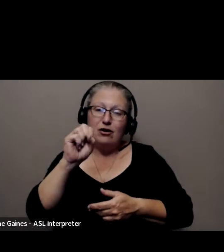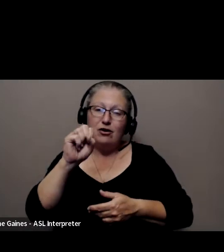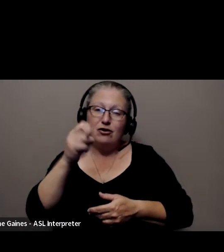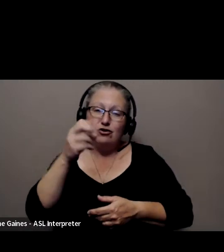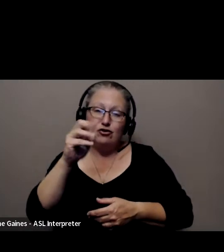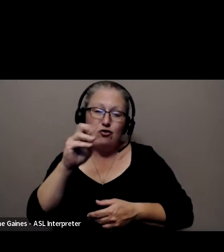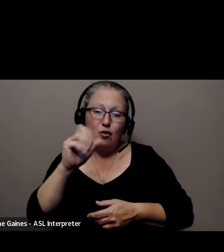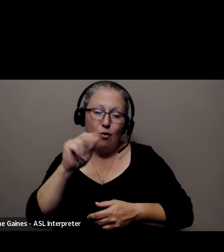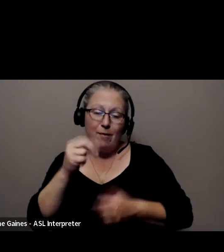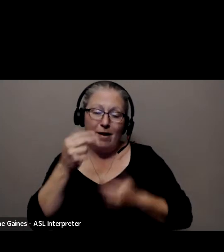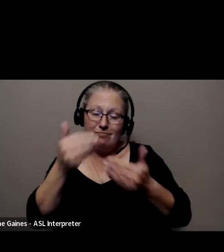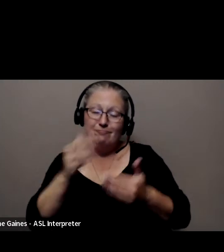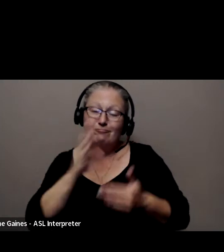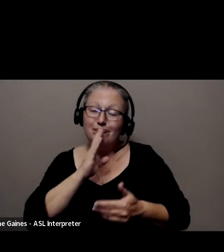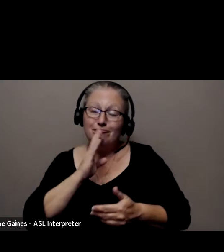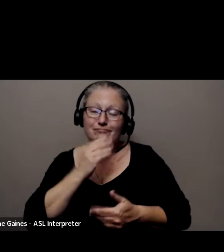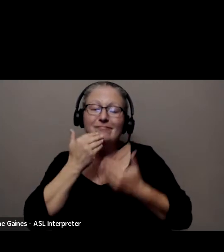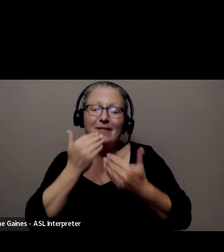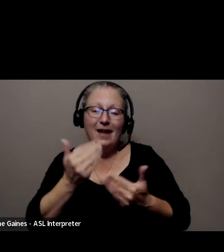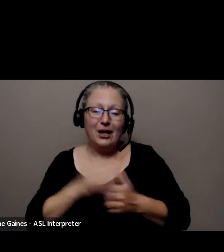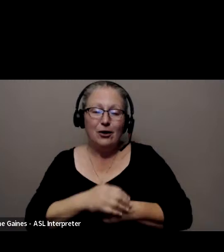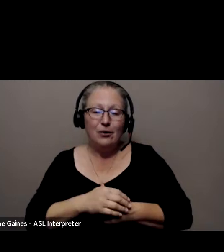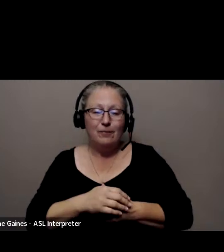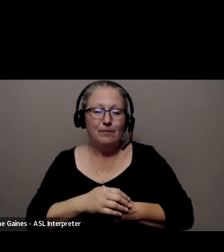to say some things. Thank you.